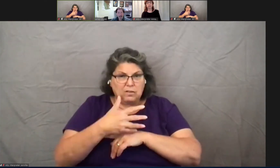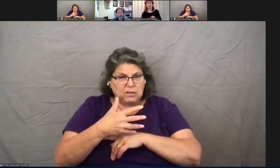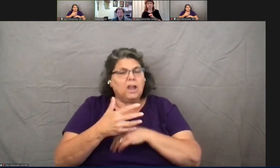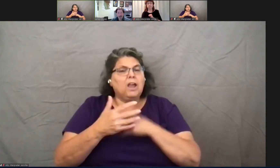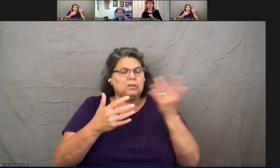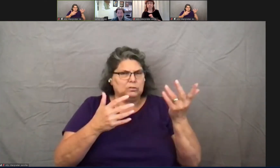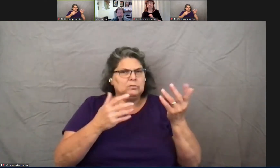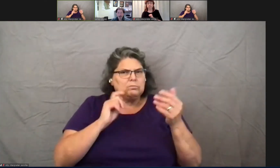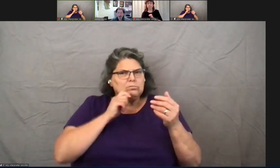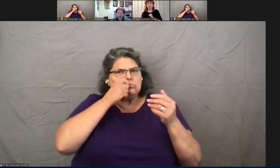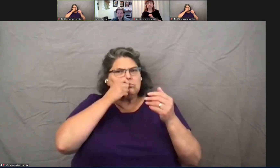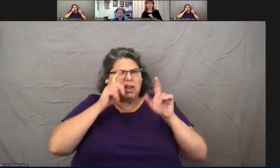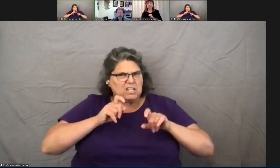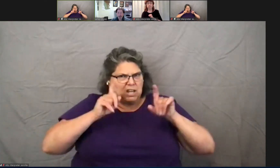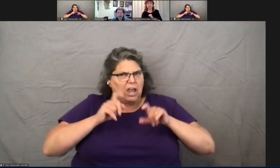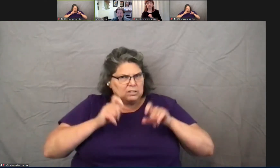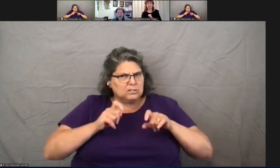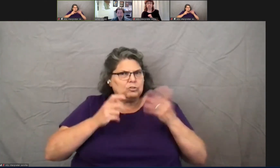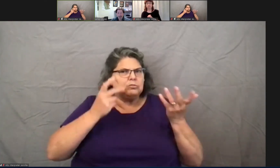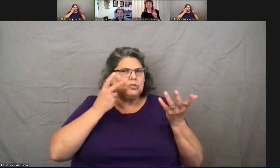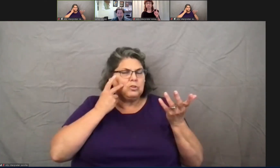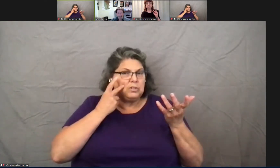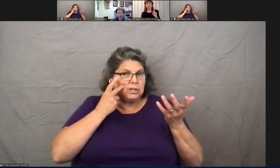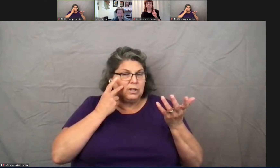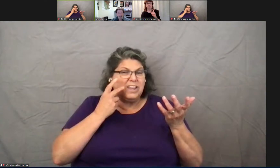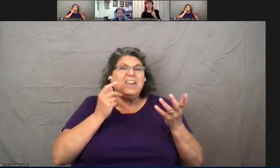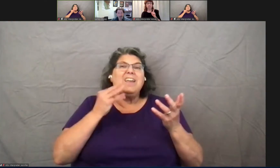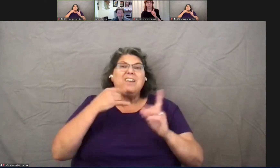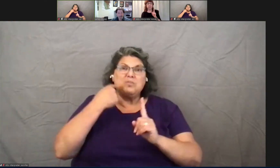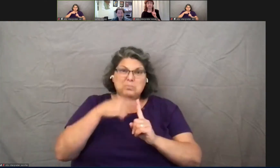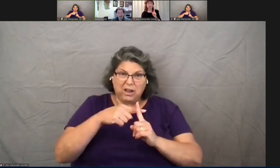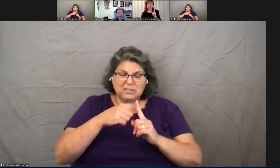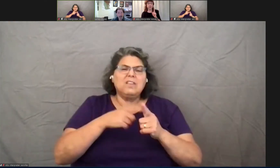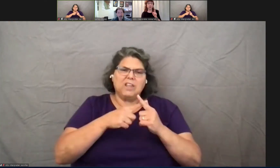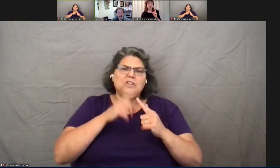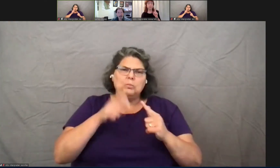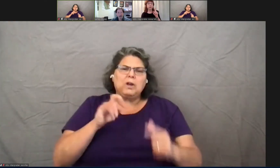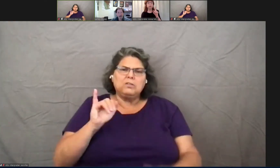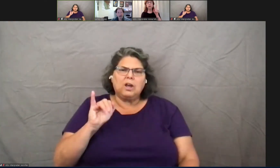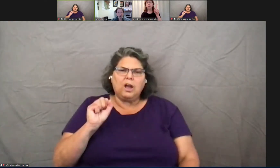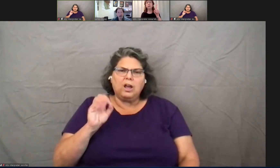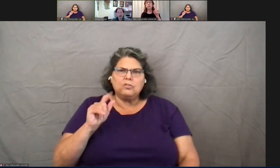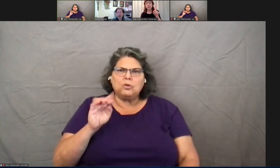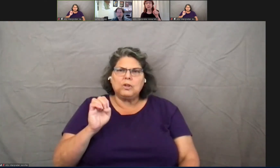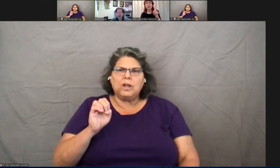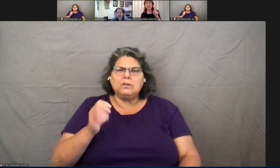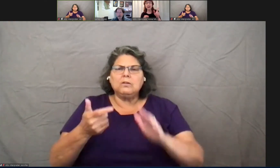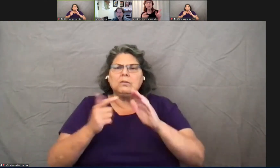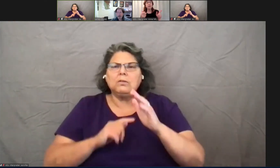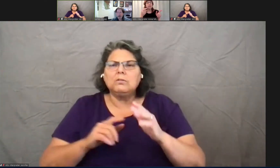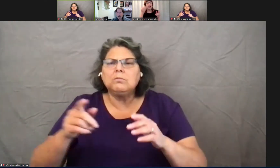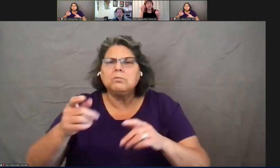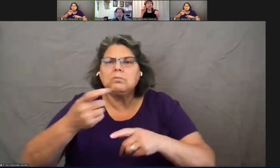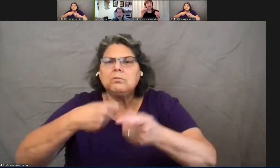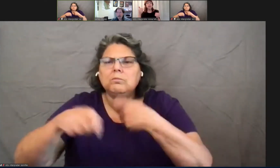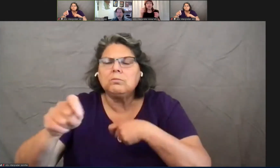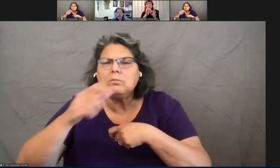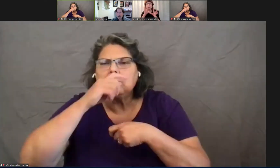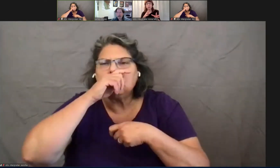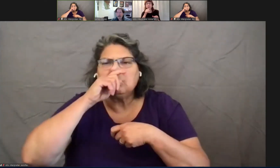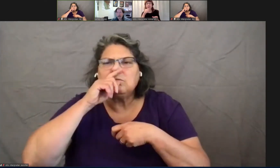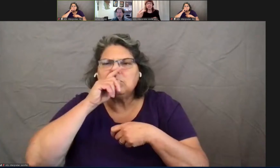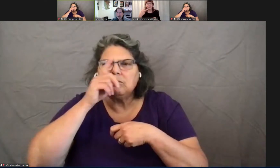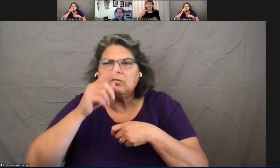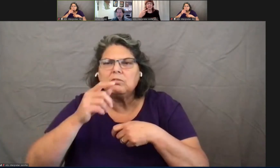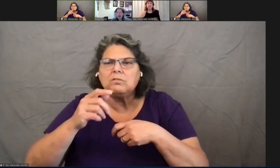infected, in which case you also would need to isolate to protect others. As far as and I think the other